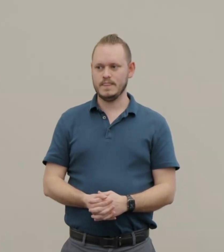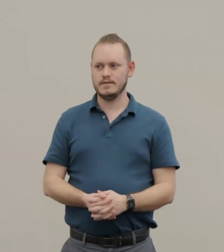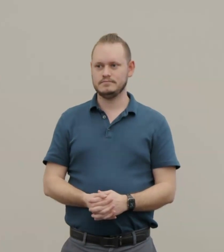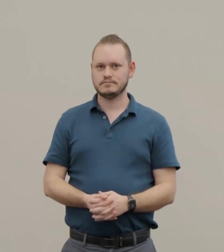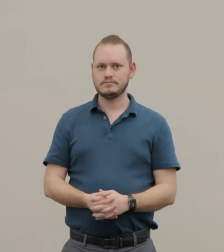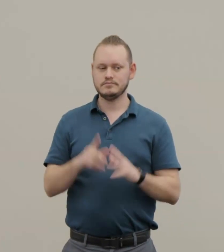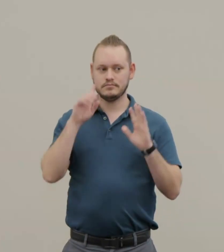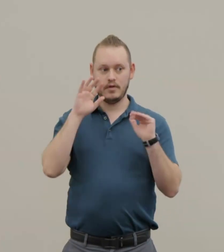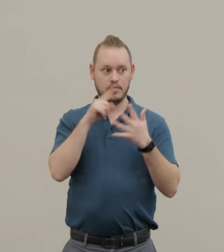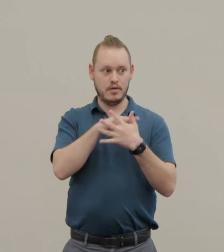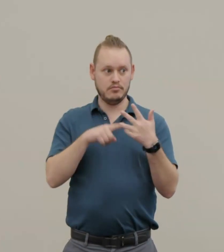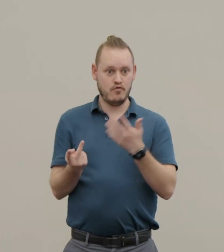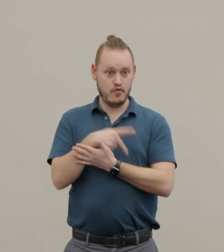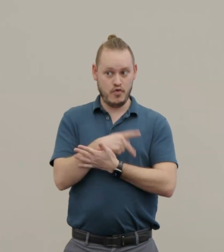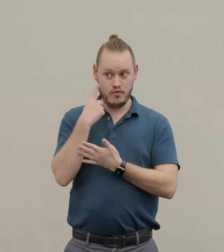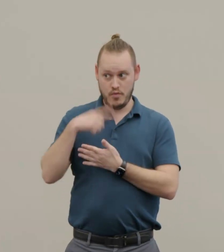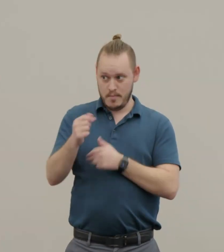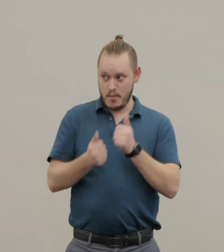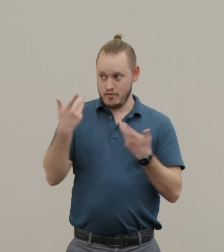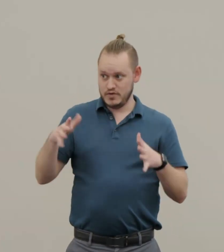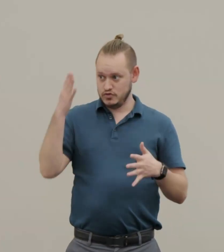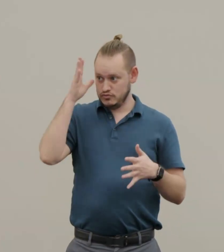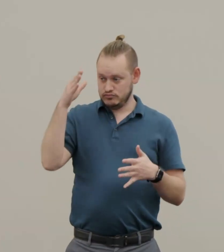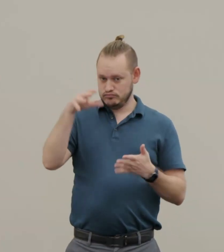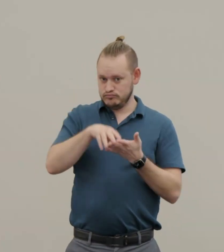Hopefully that was a review for most of you.